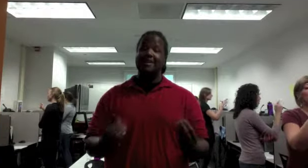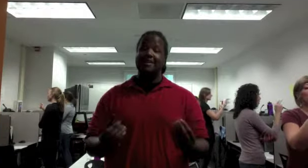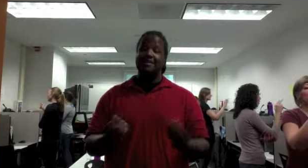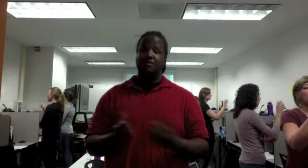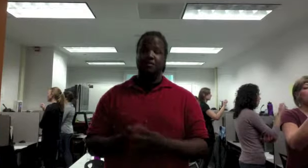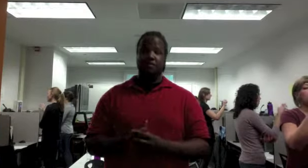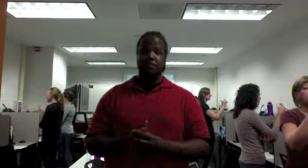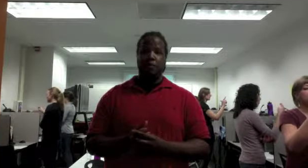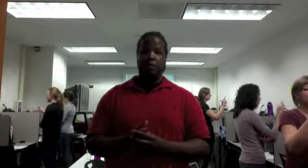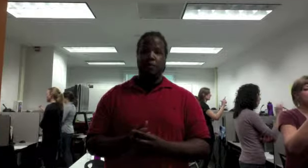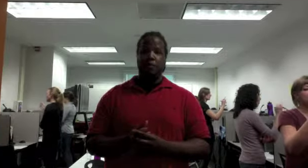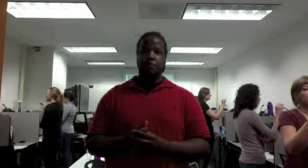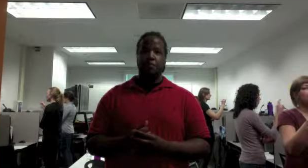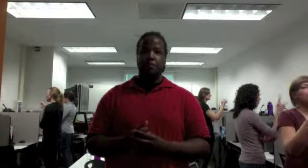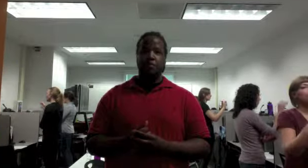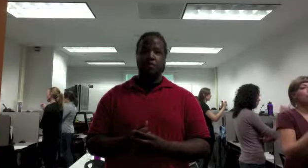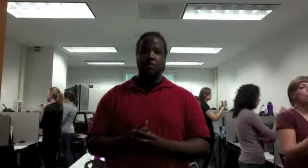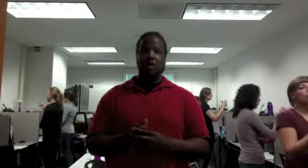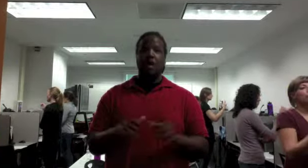basis, relative humidity.